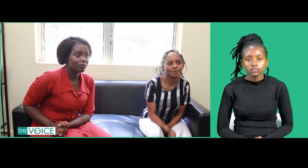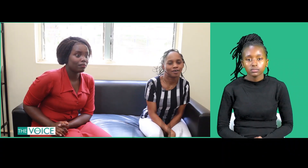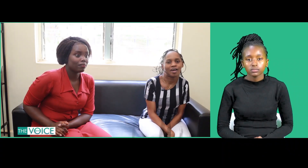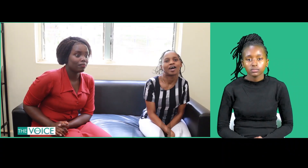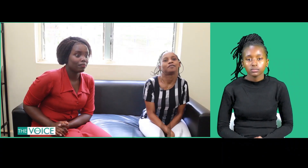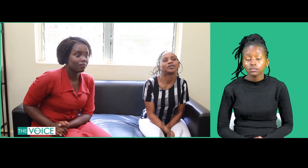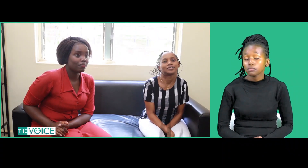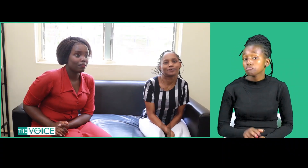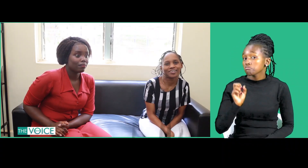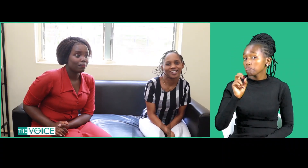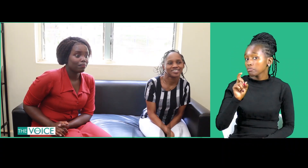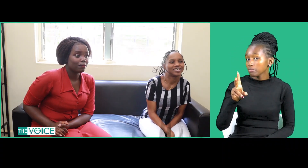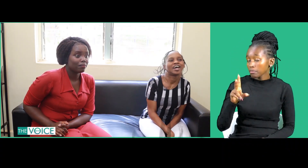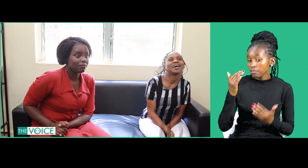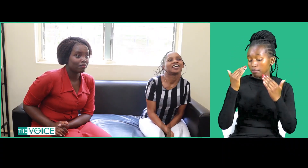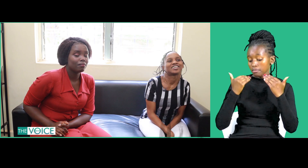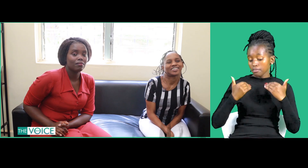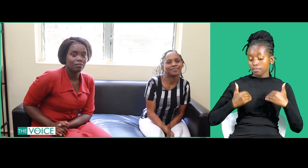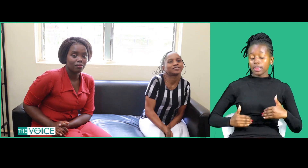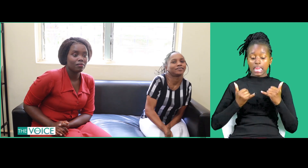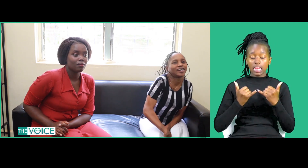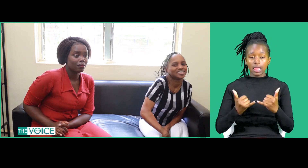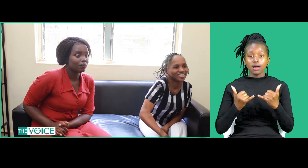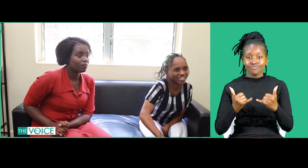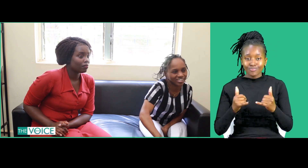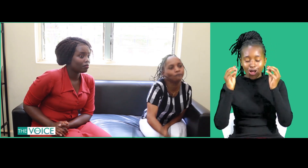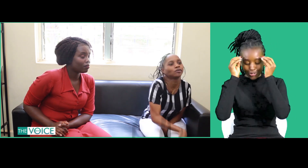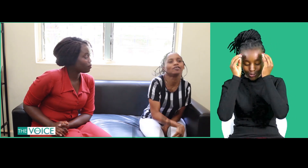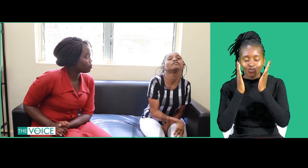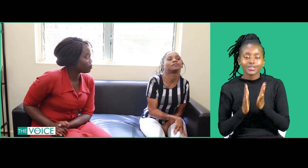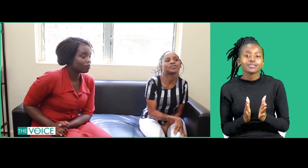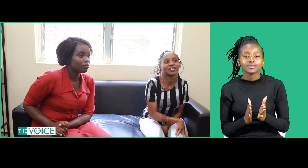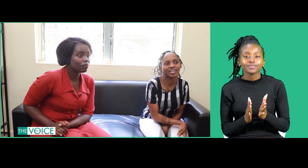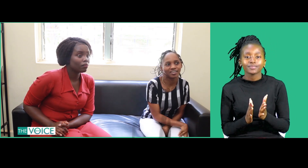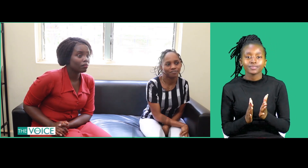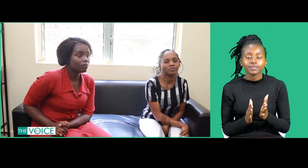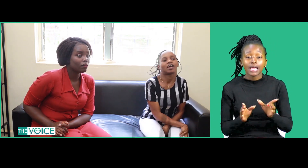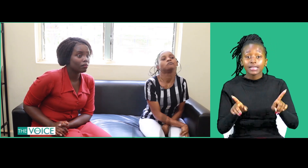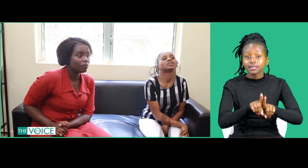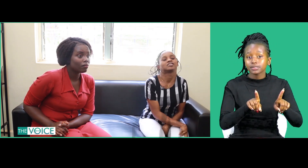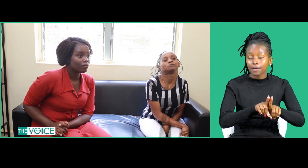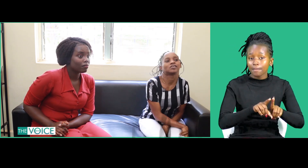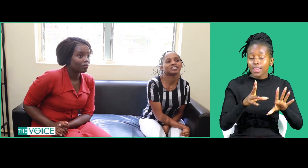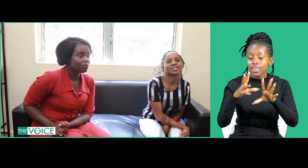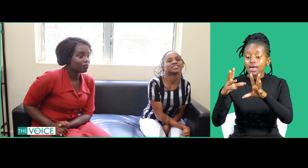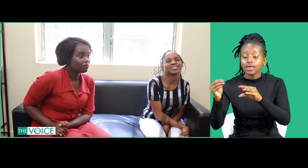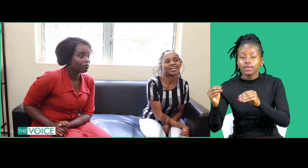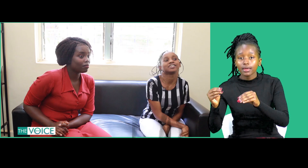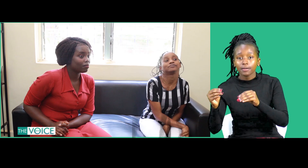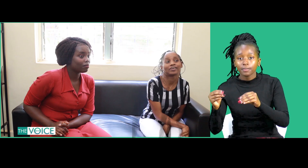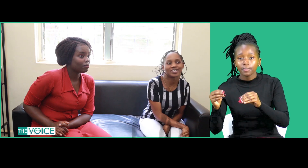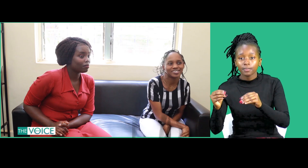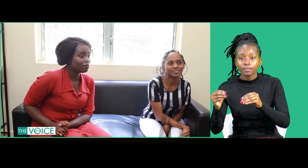for now, I'm a student, and also I sit in the board of EPDK. I'm a disability